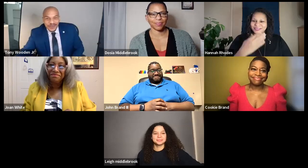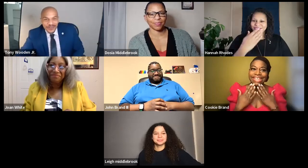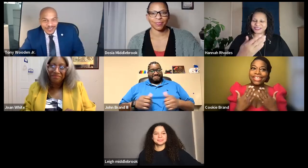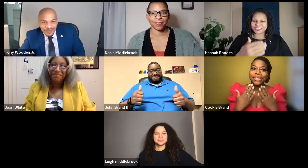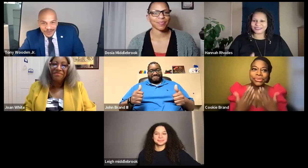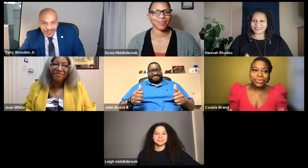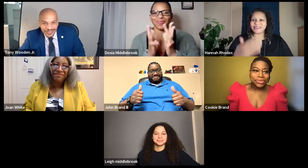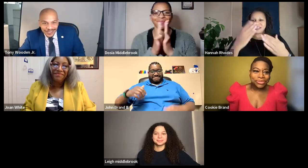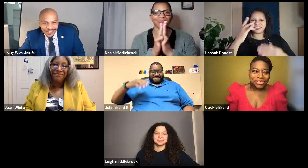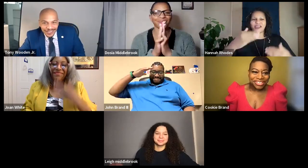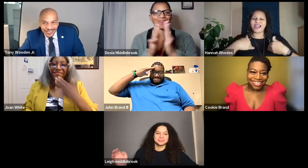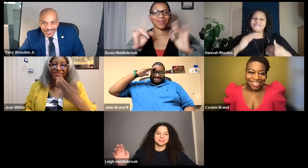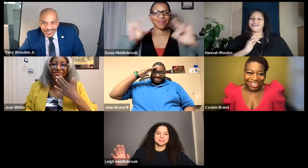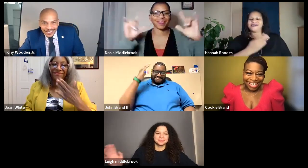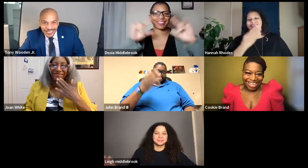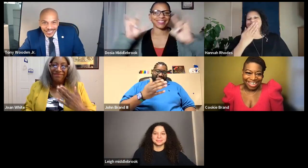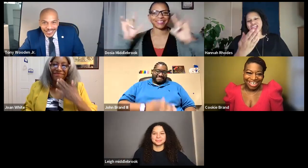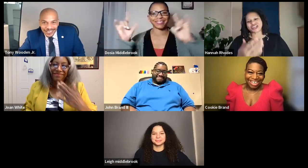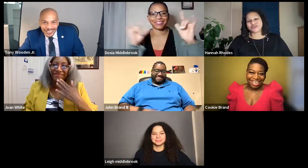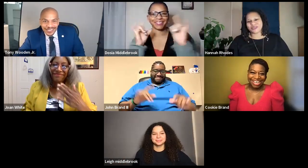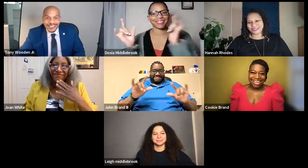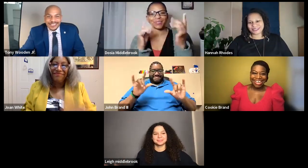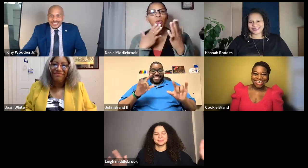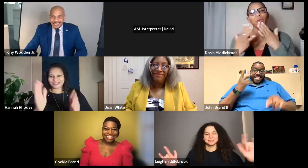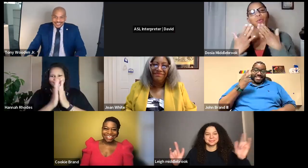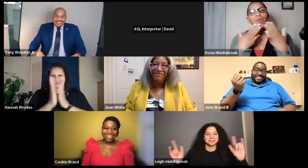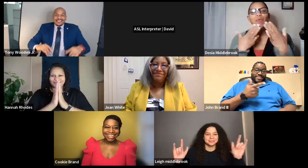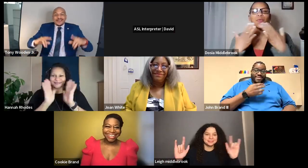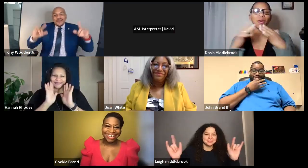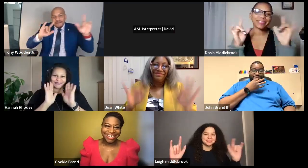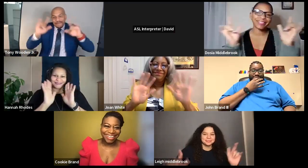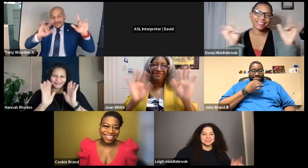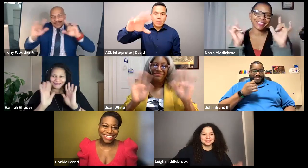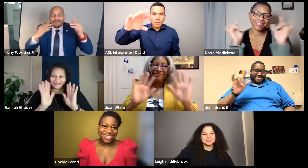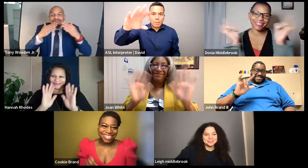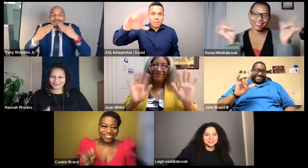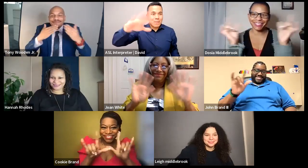Before everybody signs off, I just want to take a quick family photo, if that's okay. Just need everybody to pose.